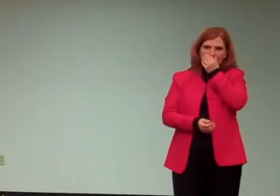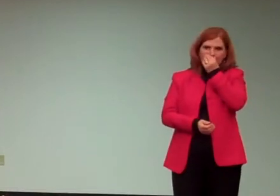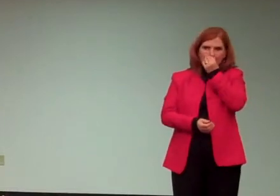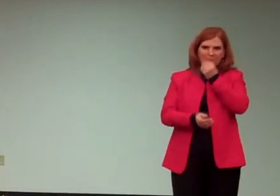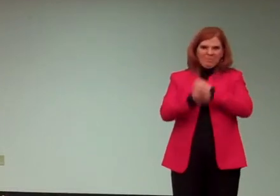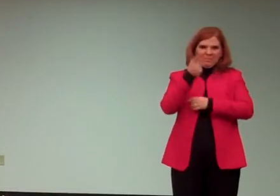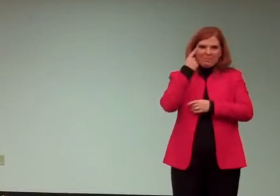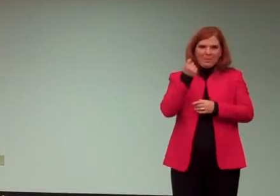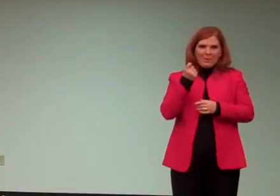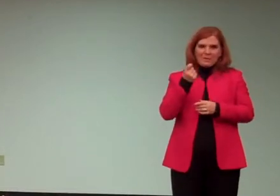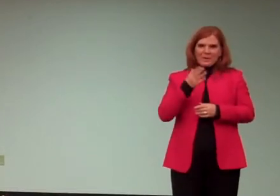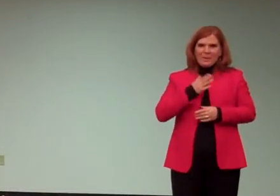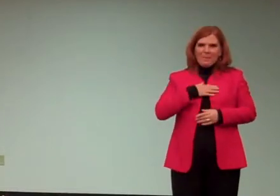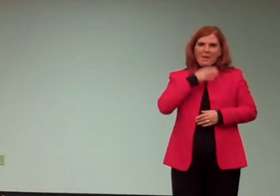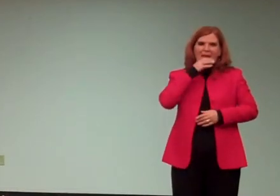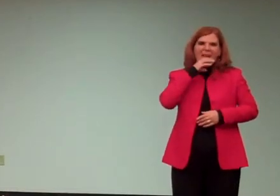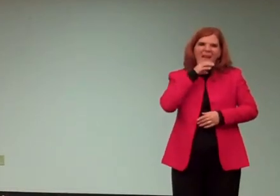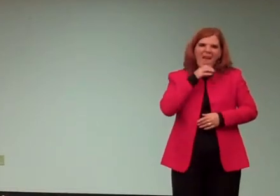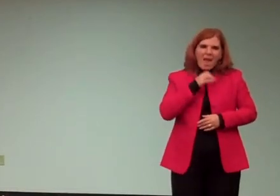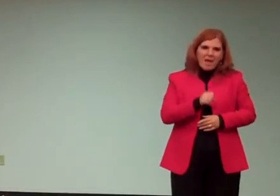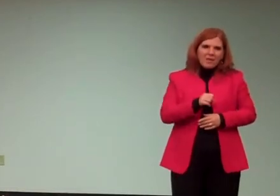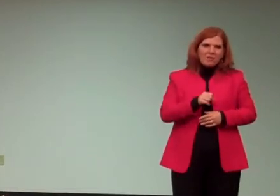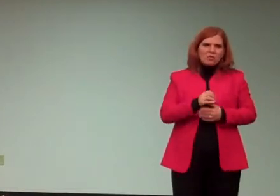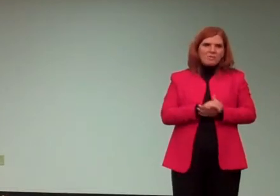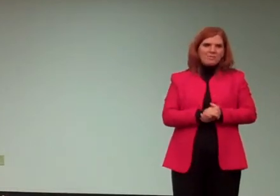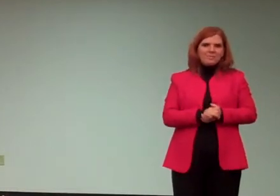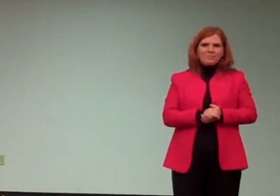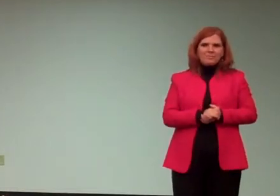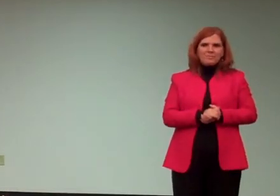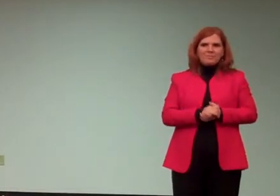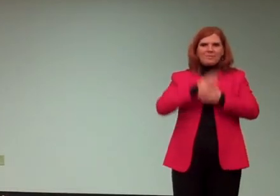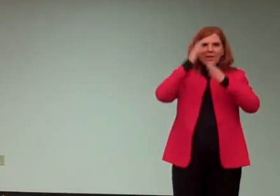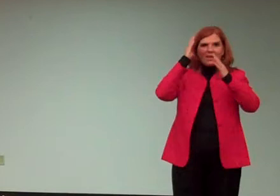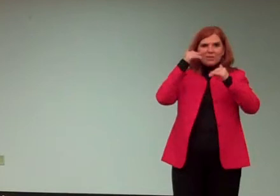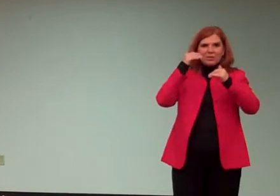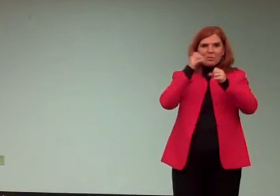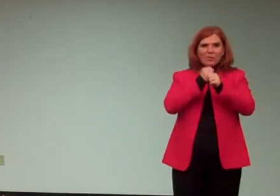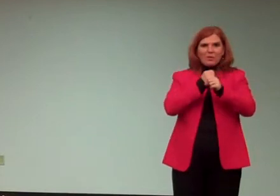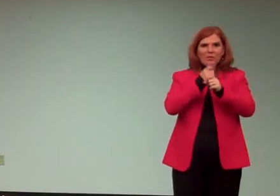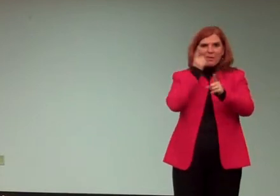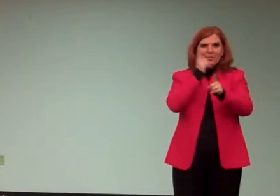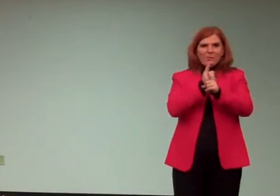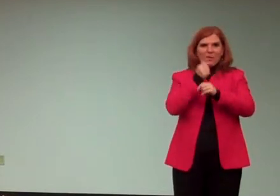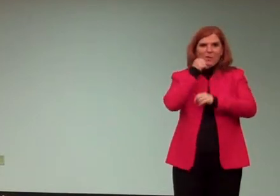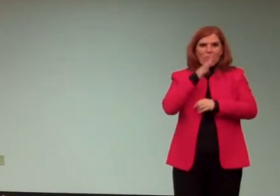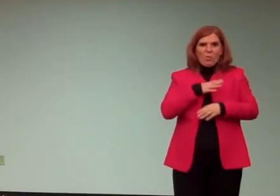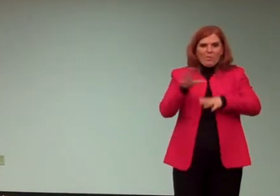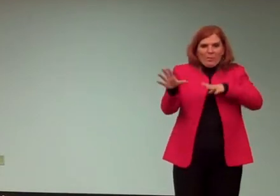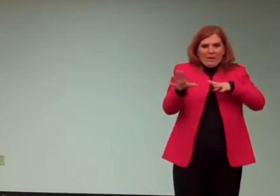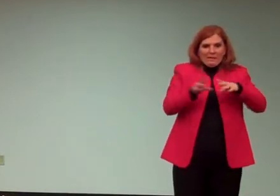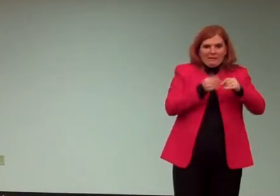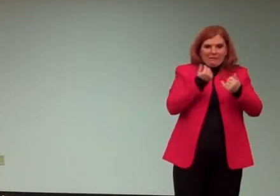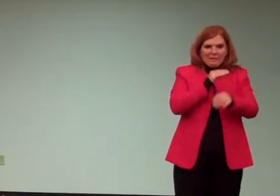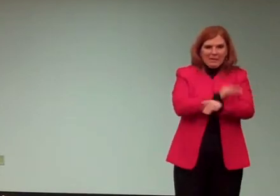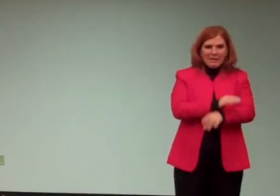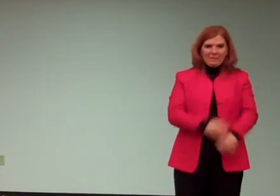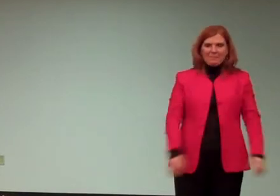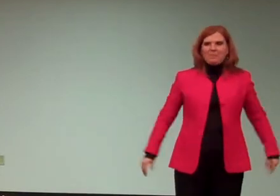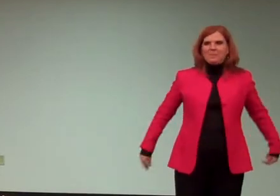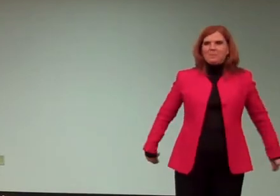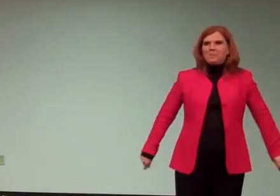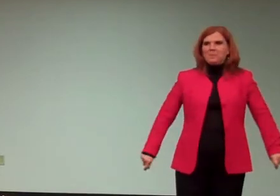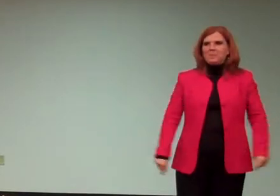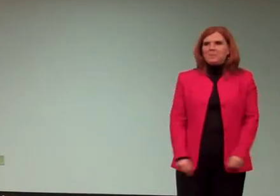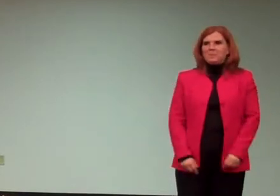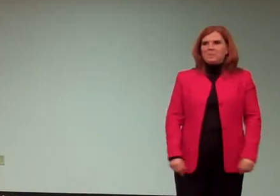Because, you know, my age is such that I just hope I grab the right woman and go out the door. You know,